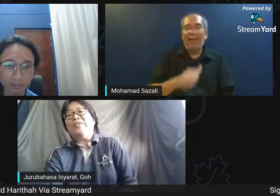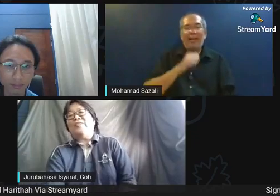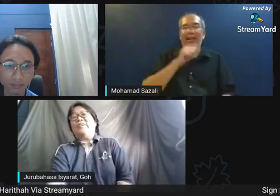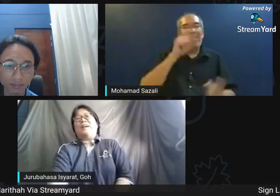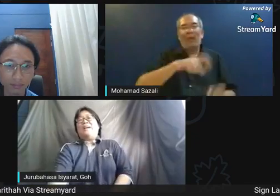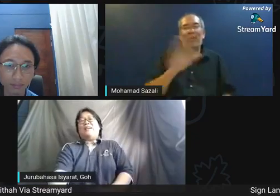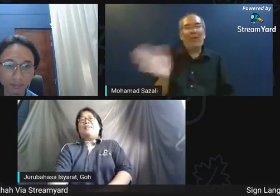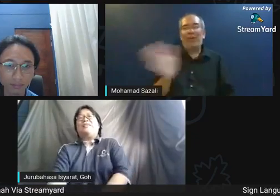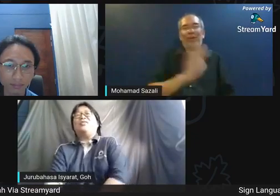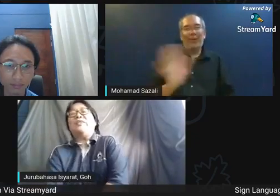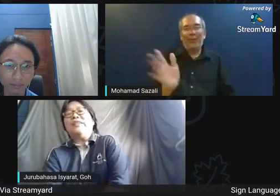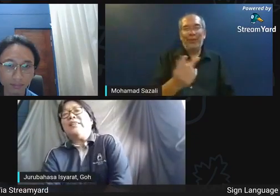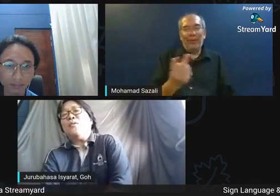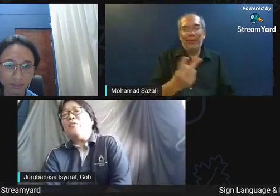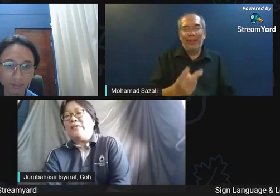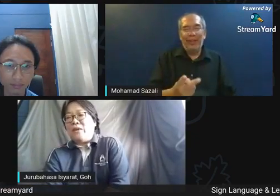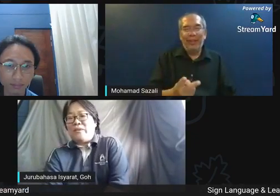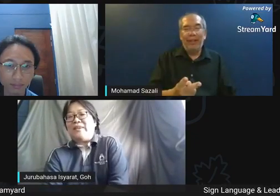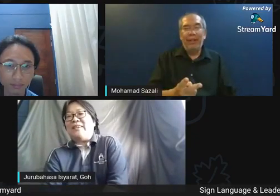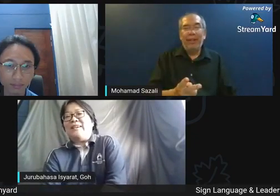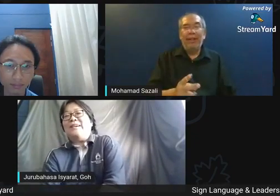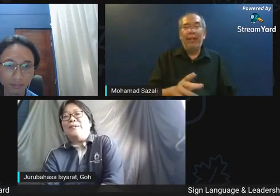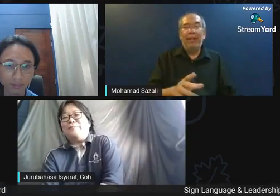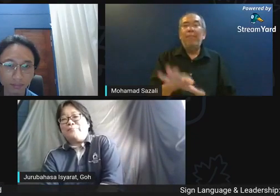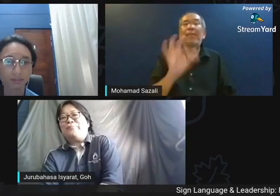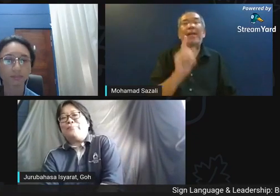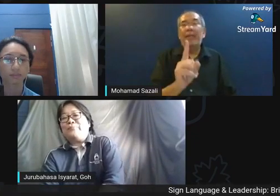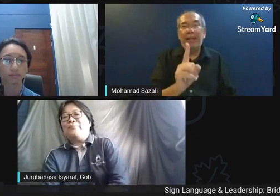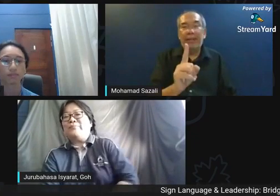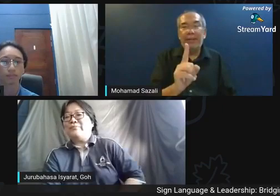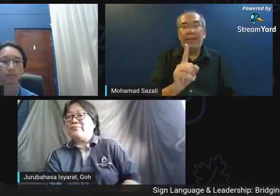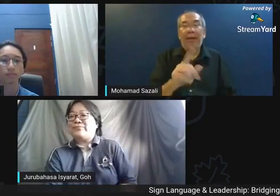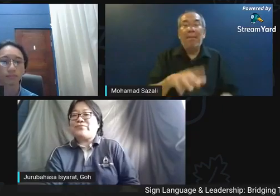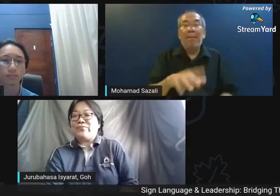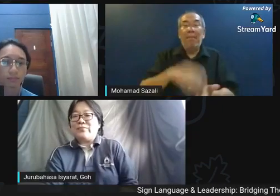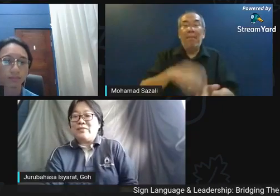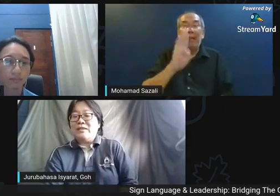No. It's not. It doesn't work that way.